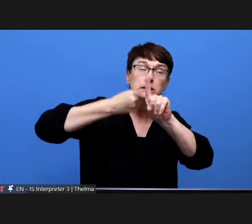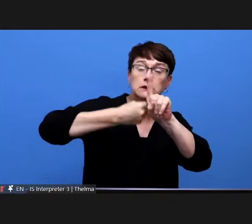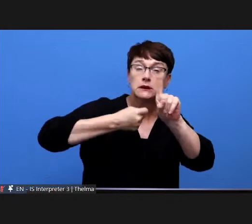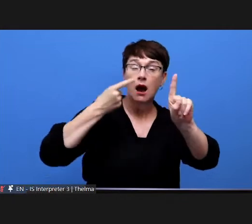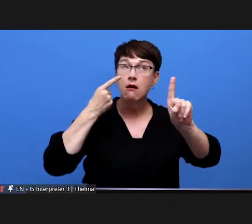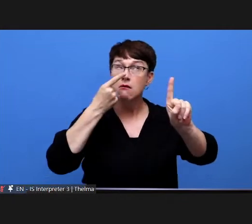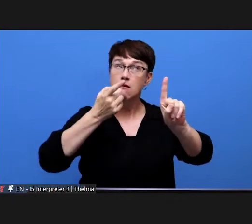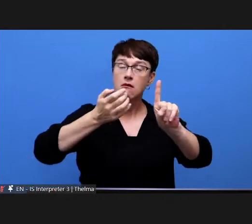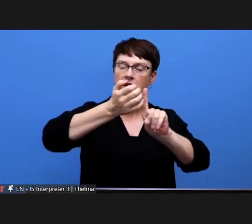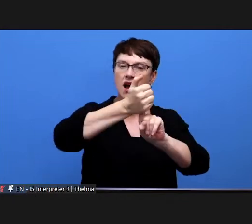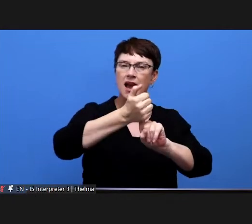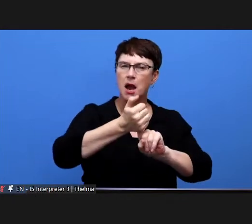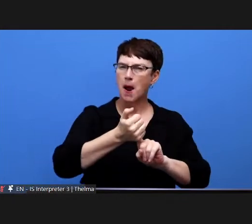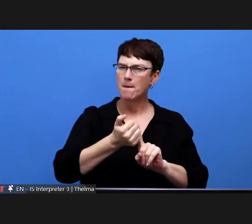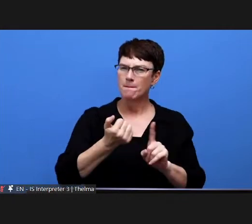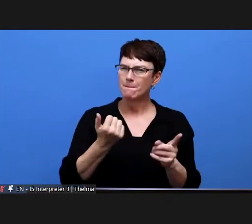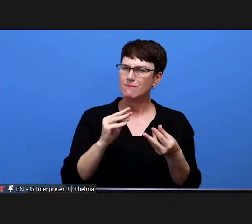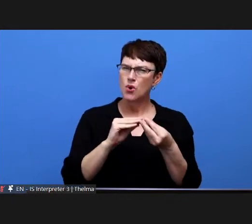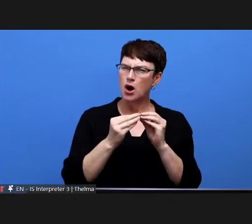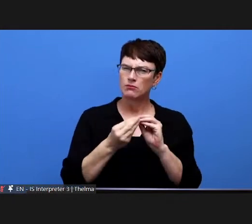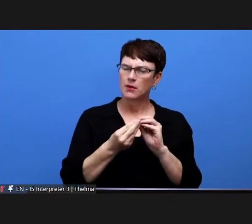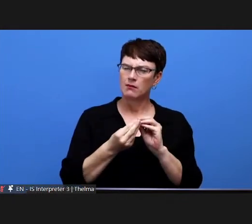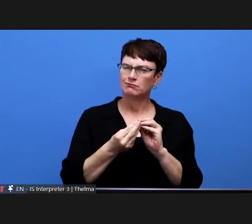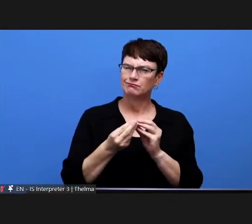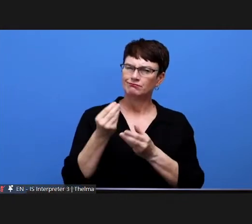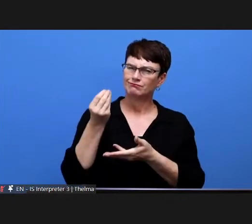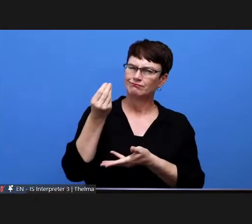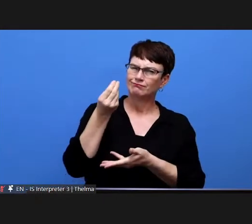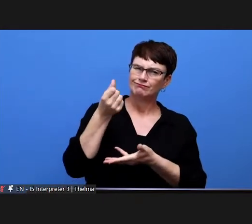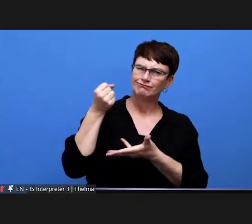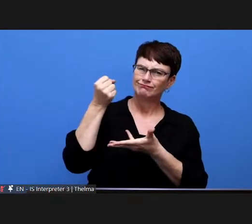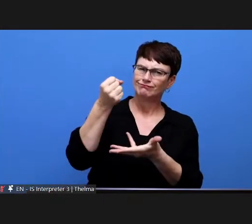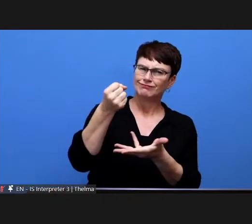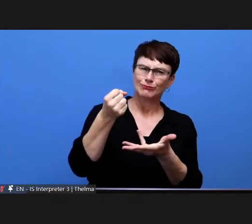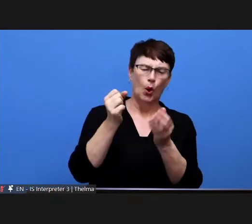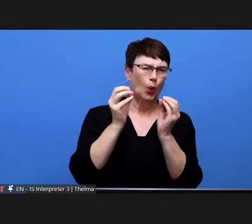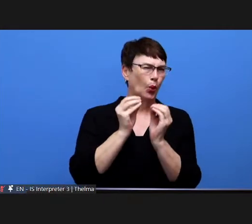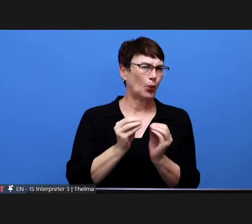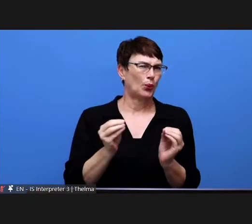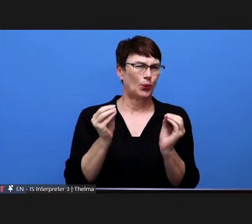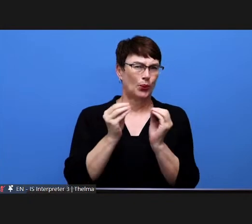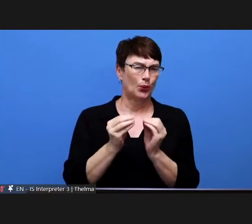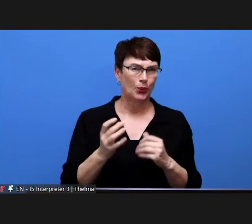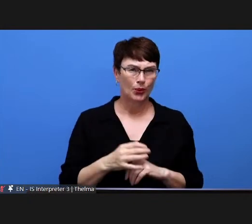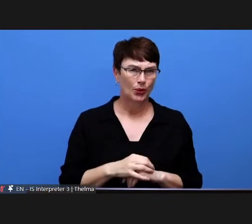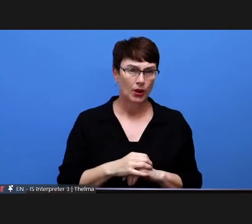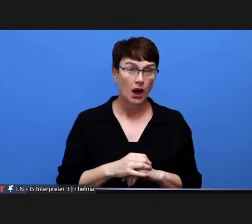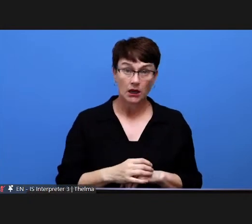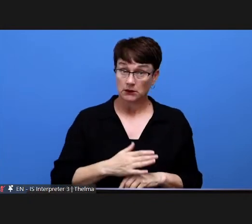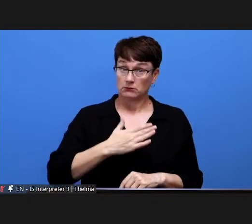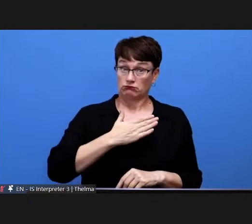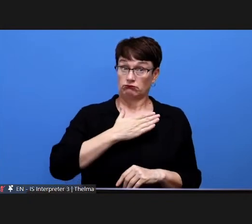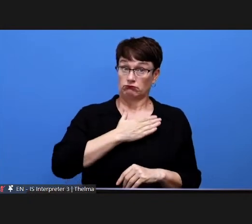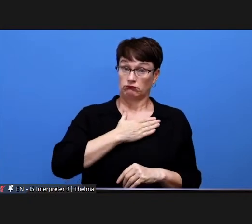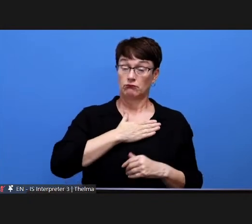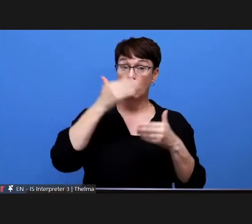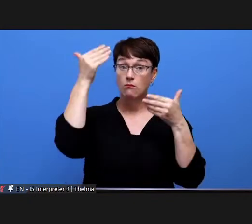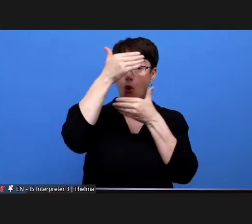We have transfer of funding from the central government towards the local